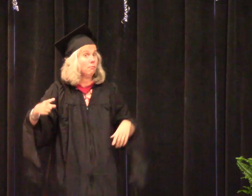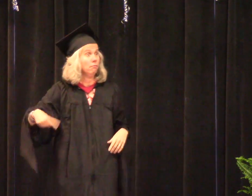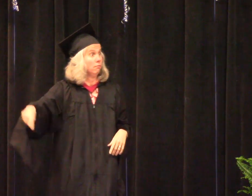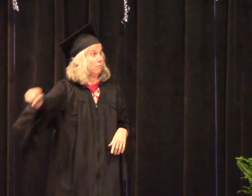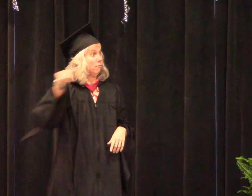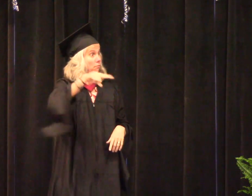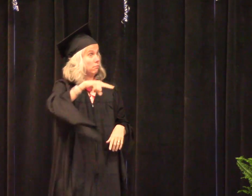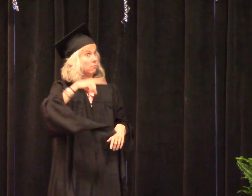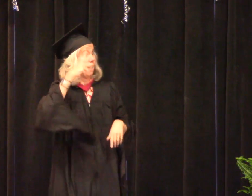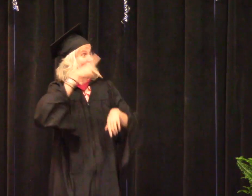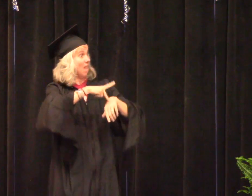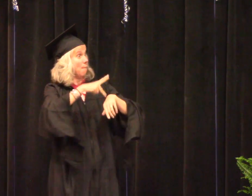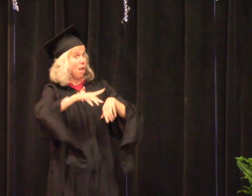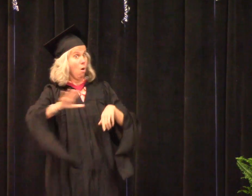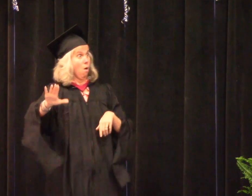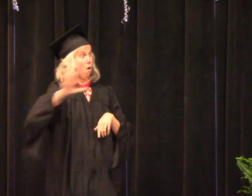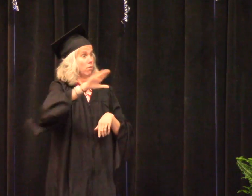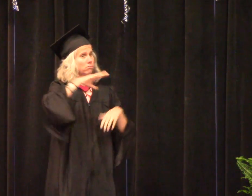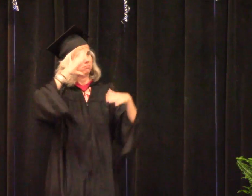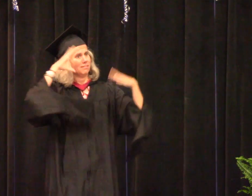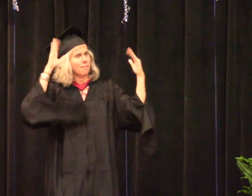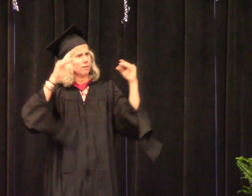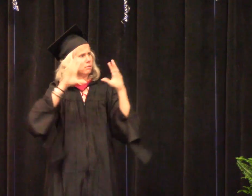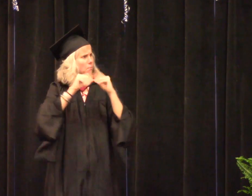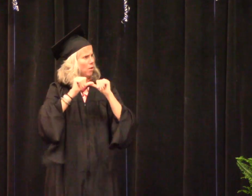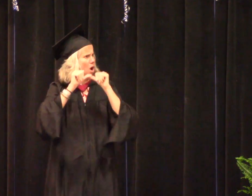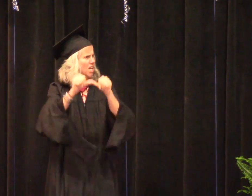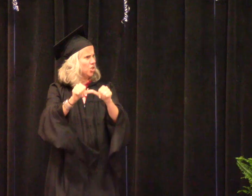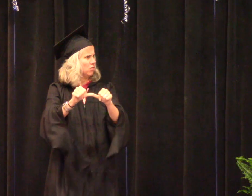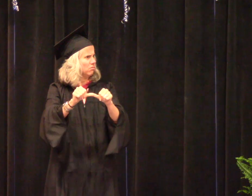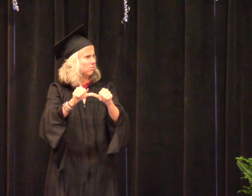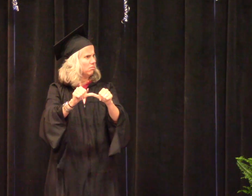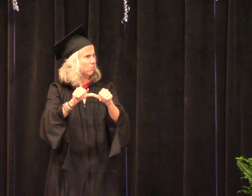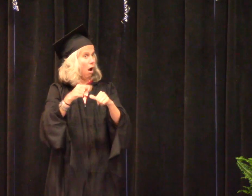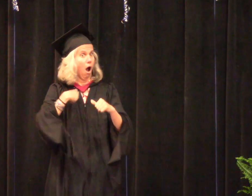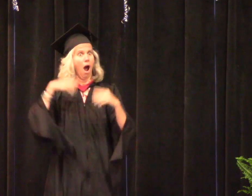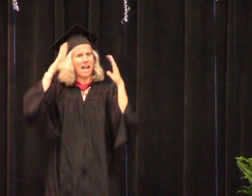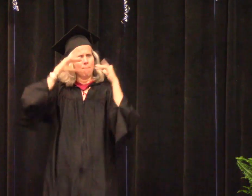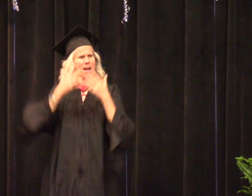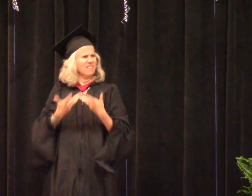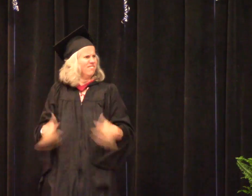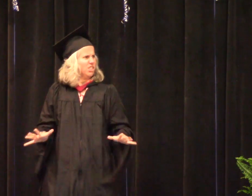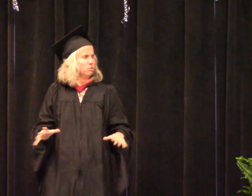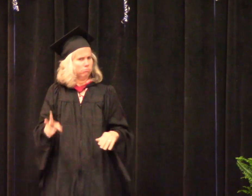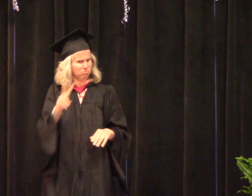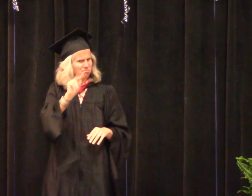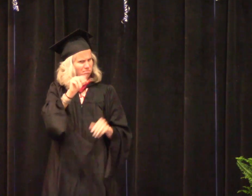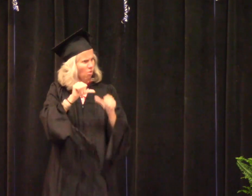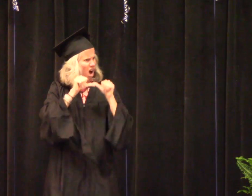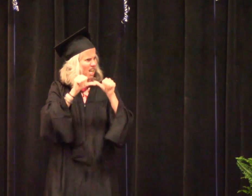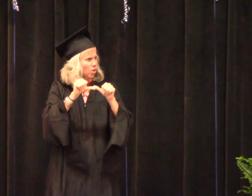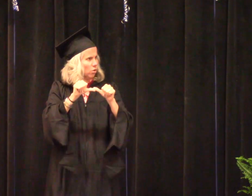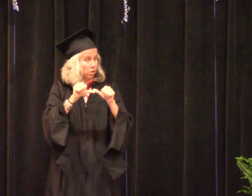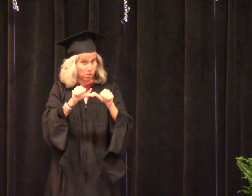smartphones and illuminated the room by turning on the lights on their phones. There was no expectation